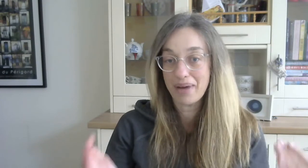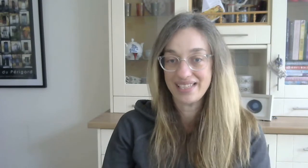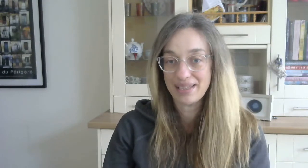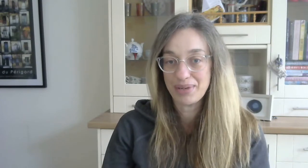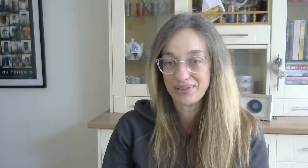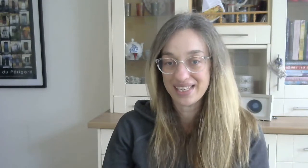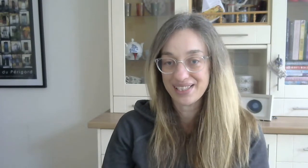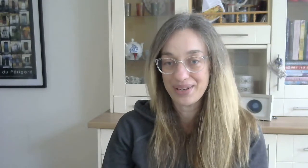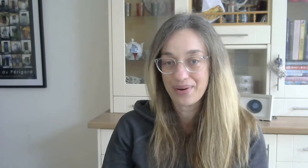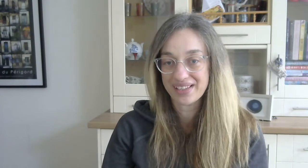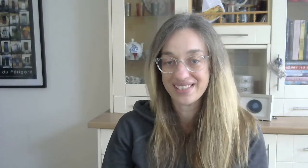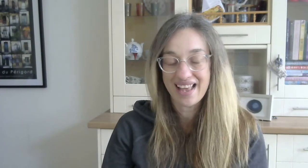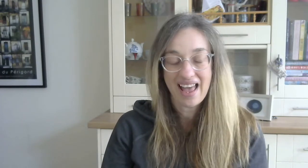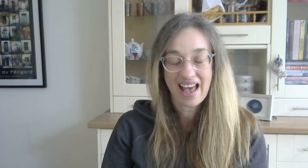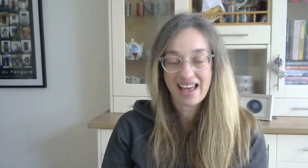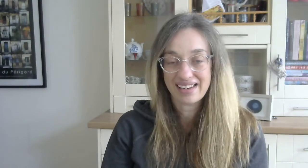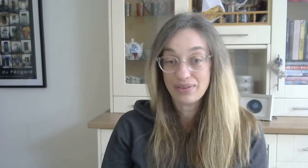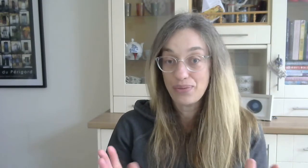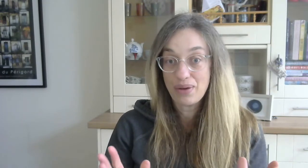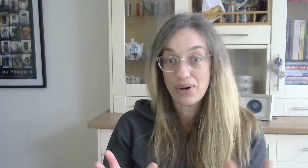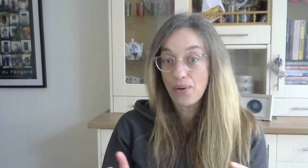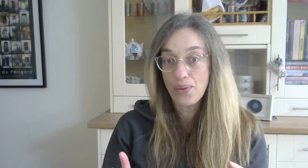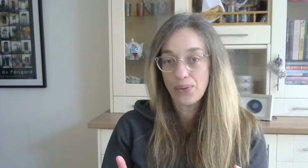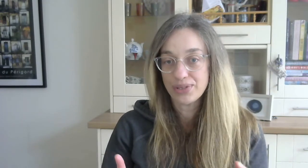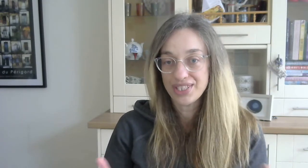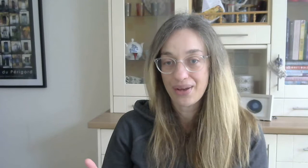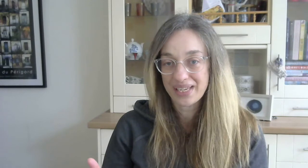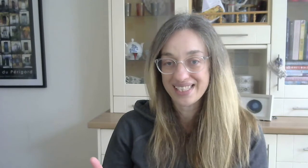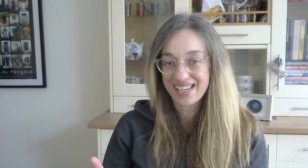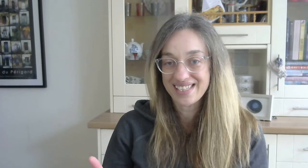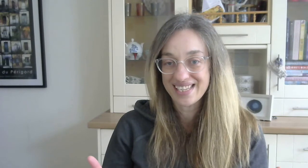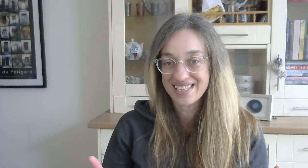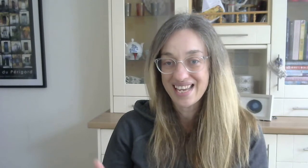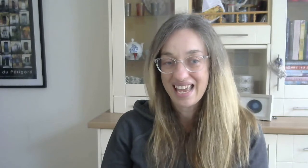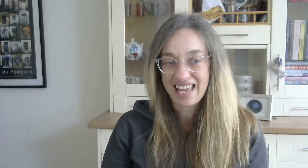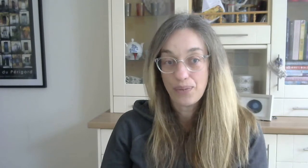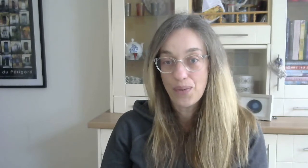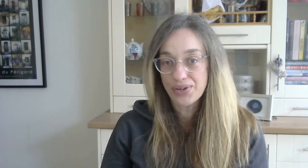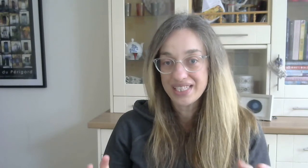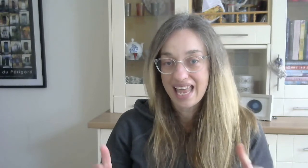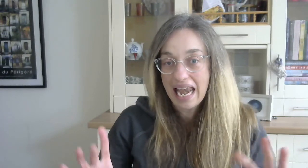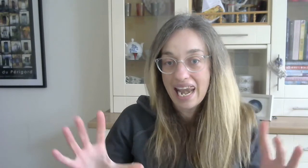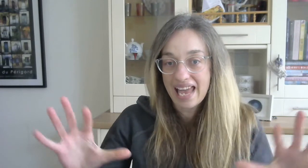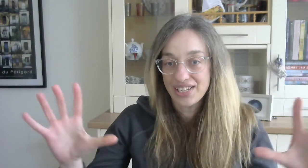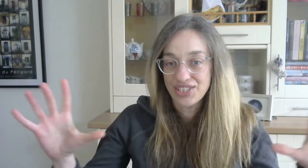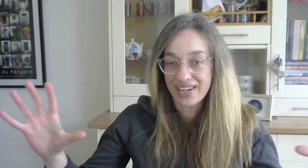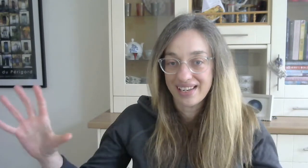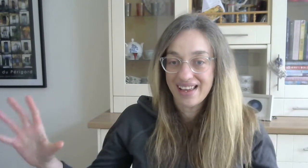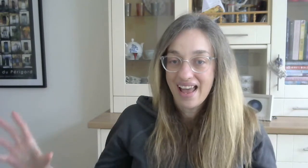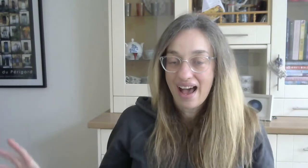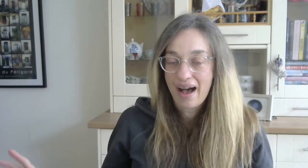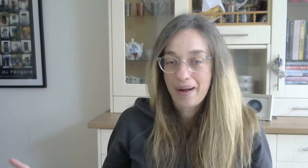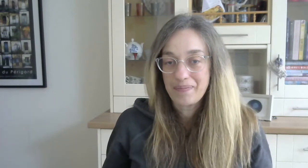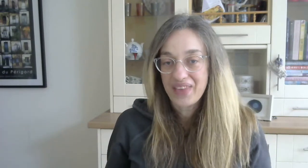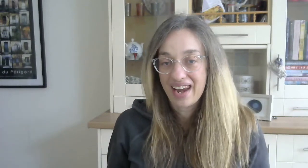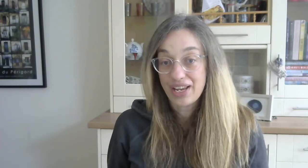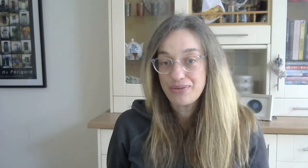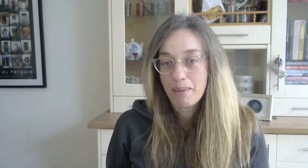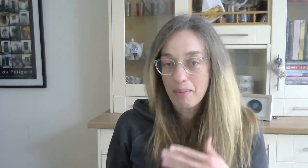amazing music to us. And we were all so excited. It was electric. And I can remember my